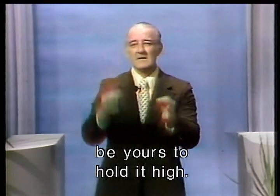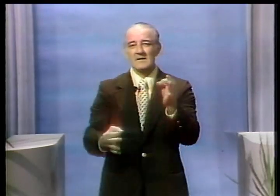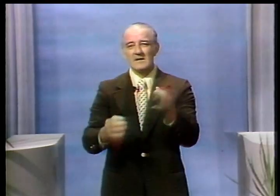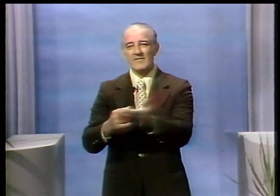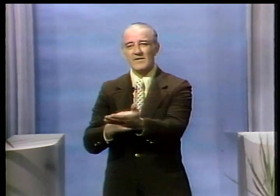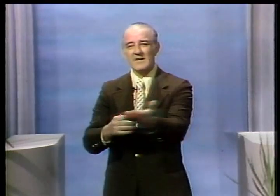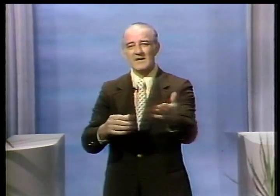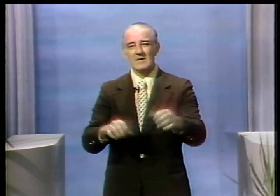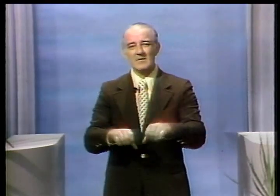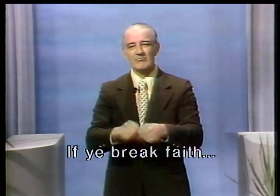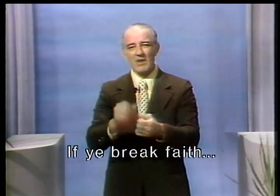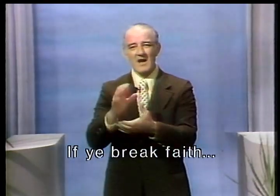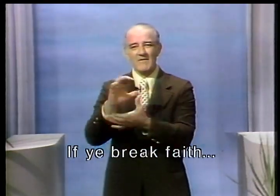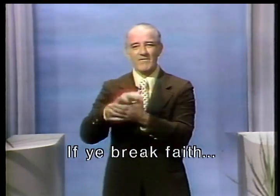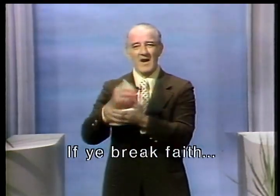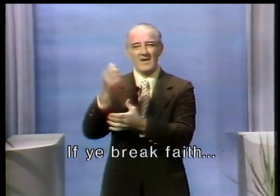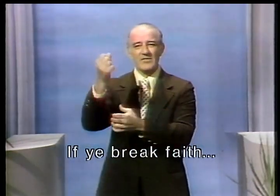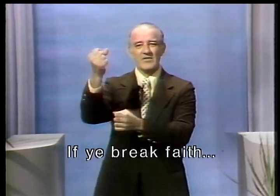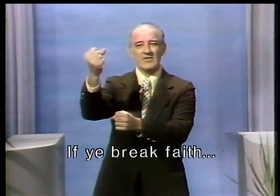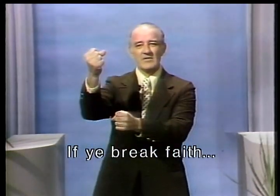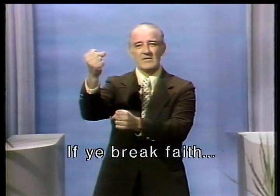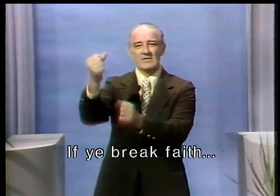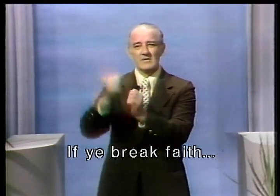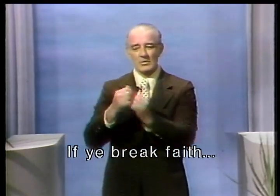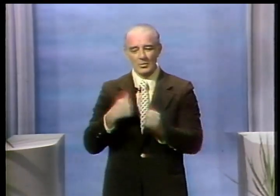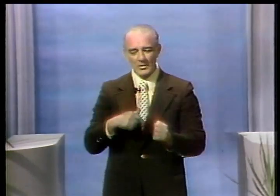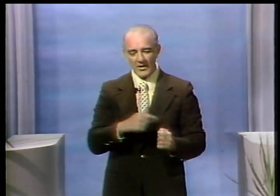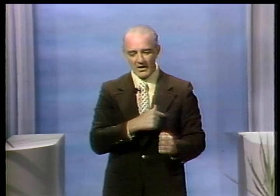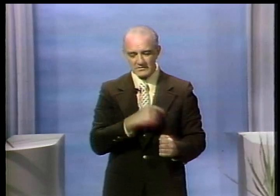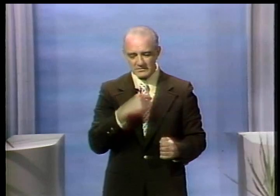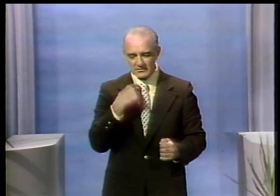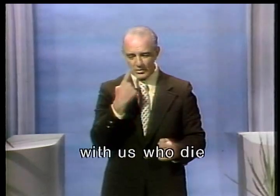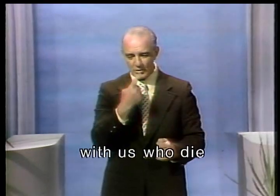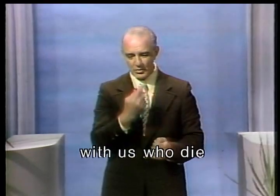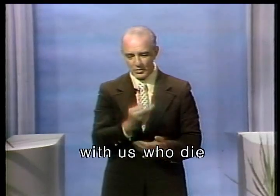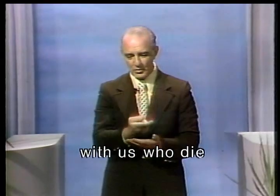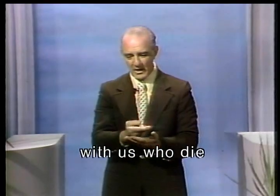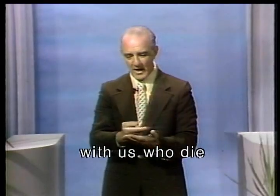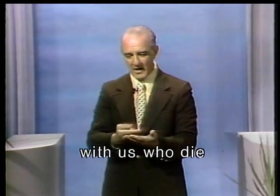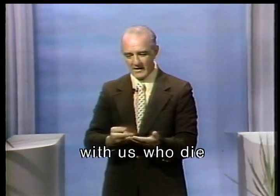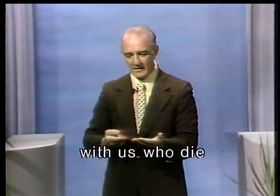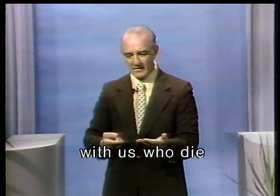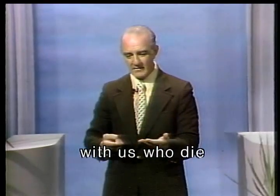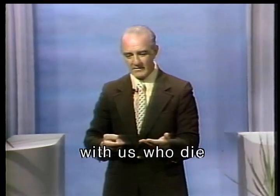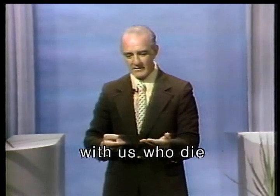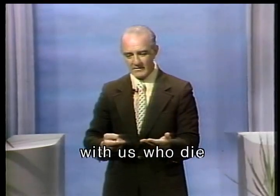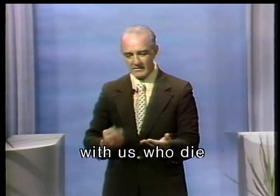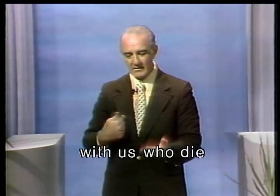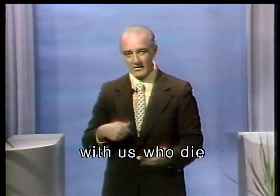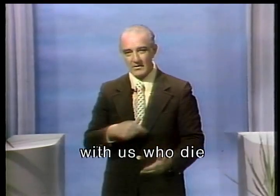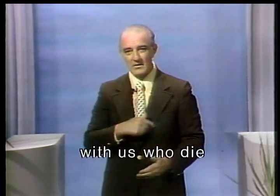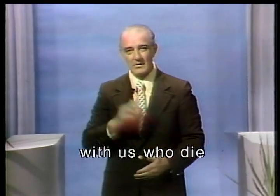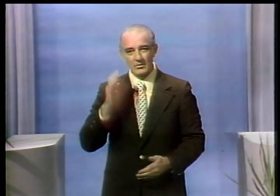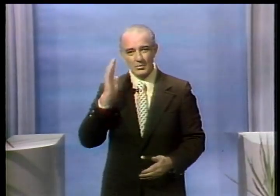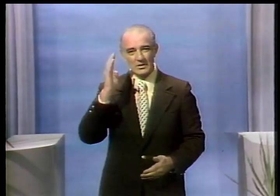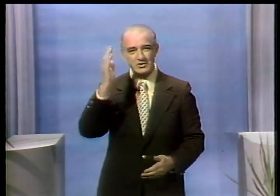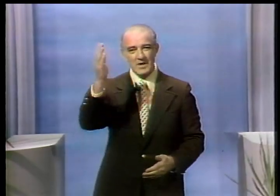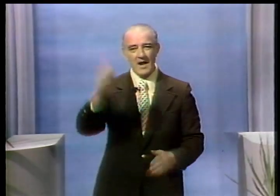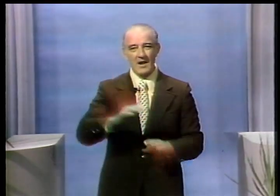If ye break faith with us who lie, we shall